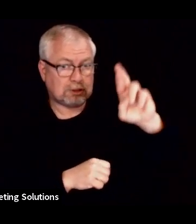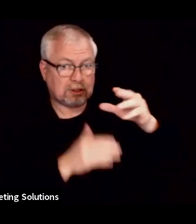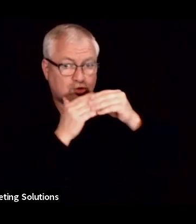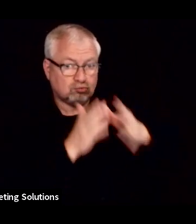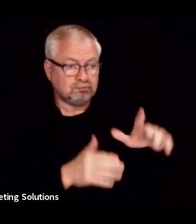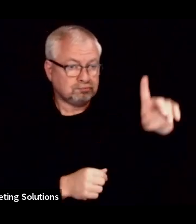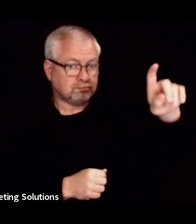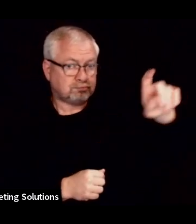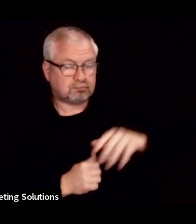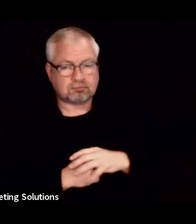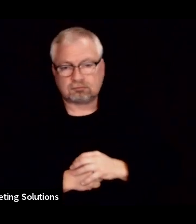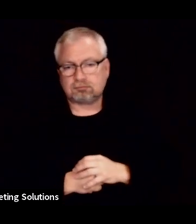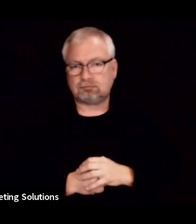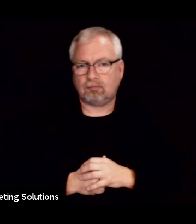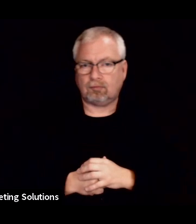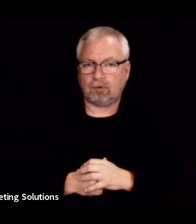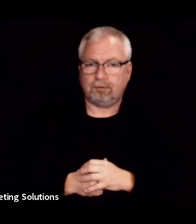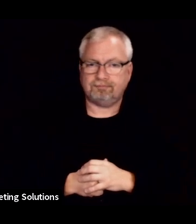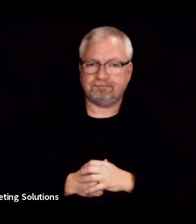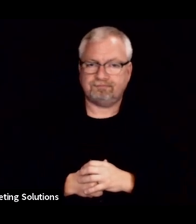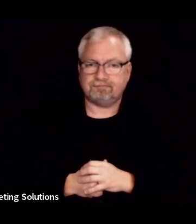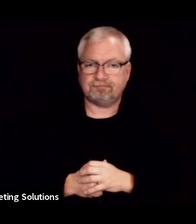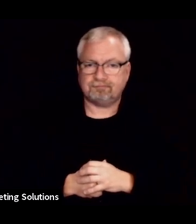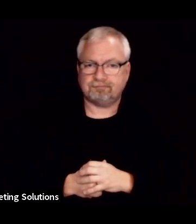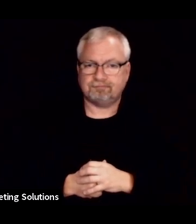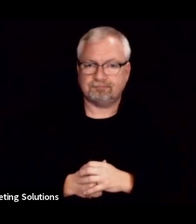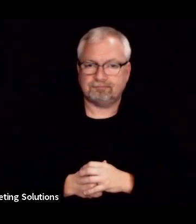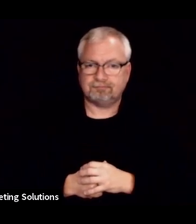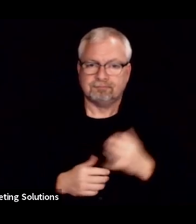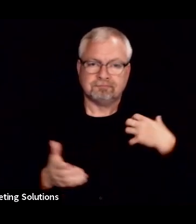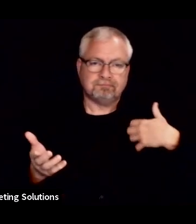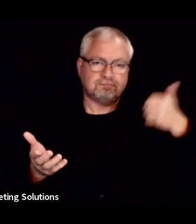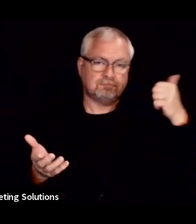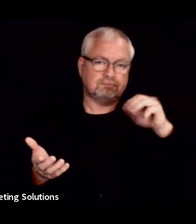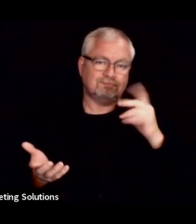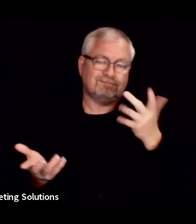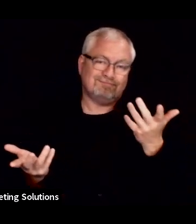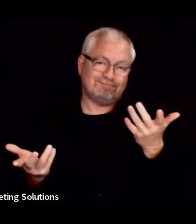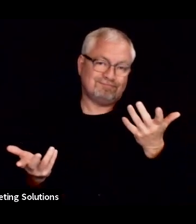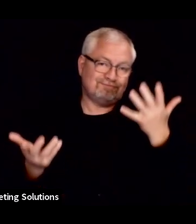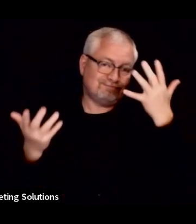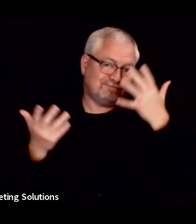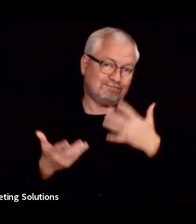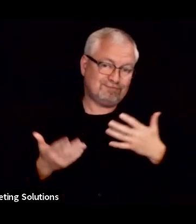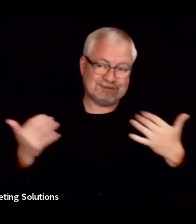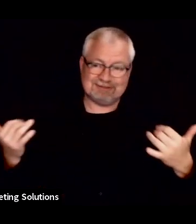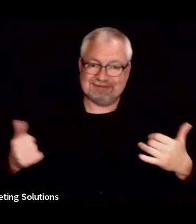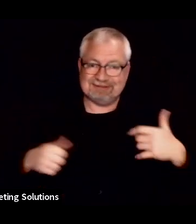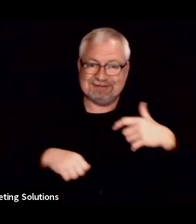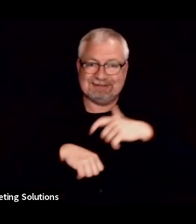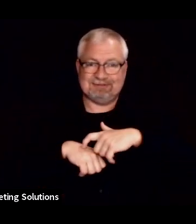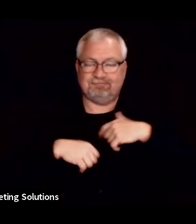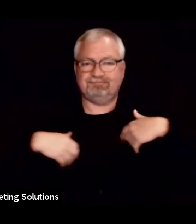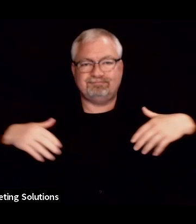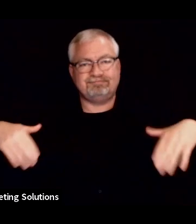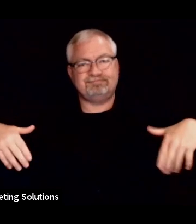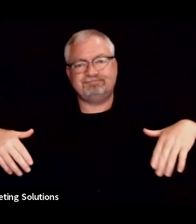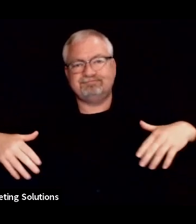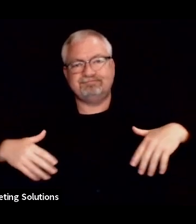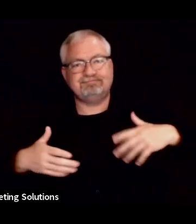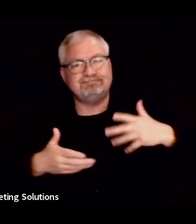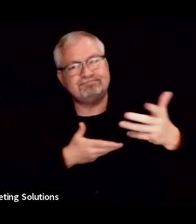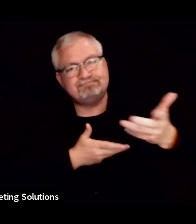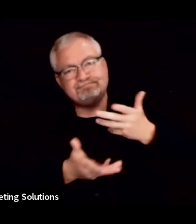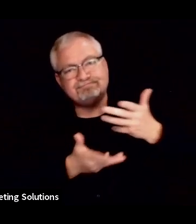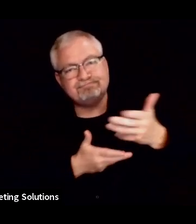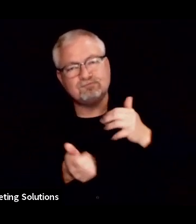One of the things that's just been unfortunate about this time that we're in is I have not had the chance to have as much conversation with